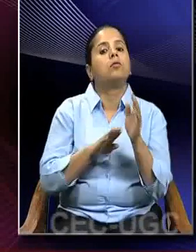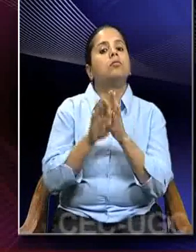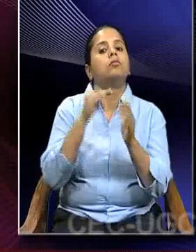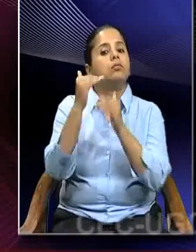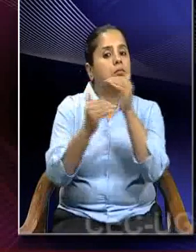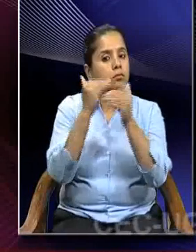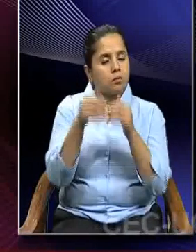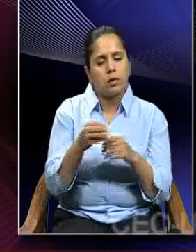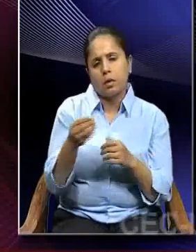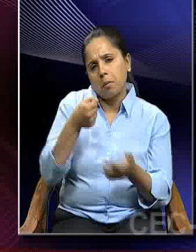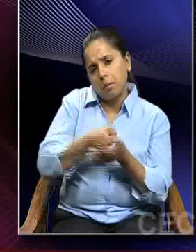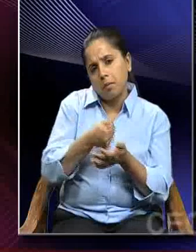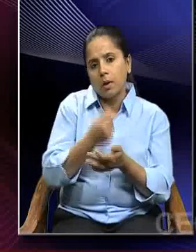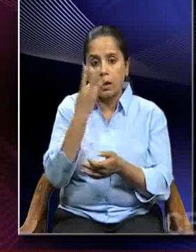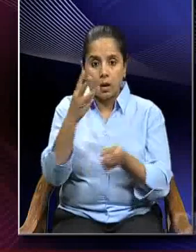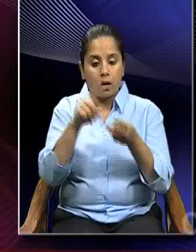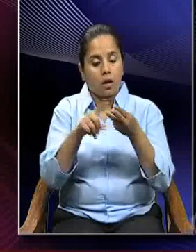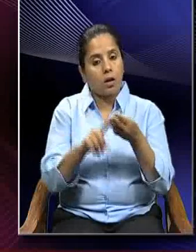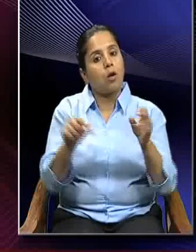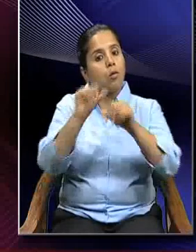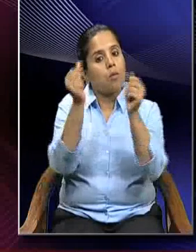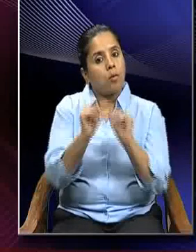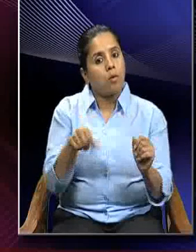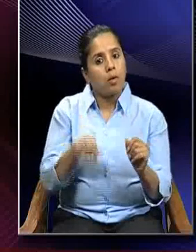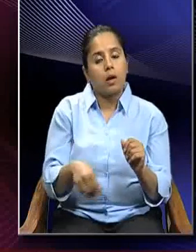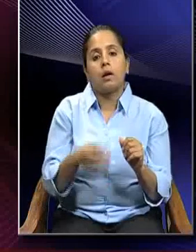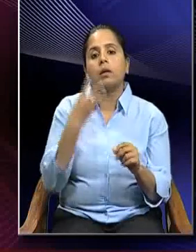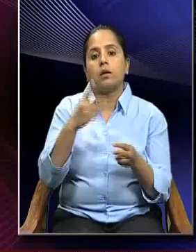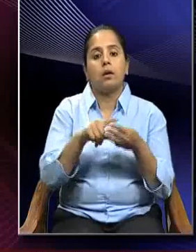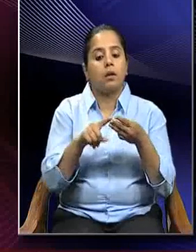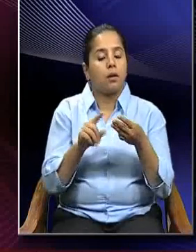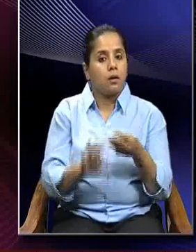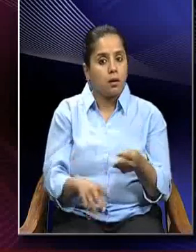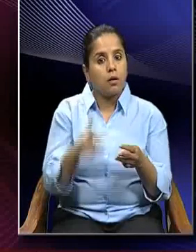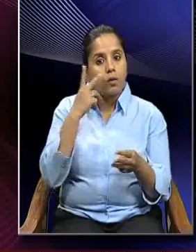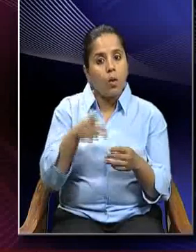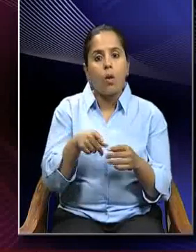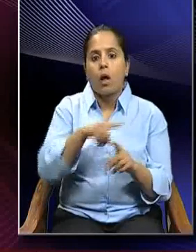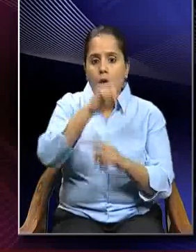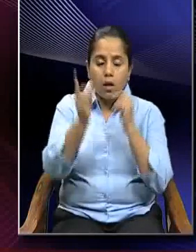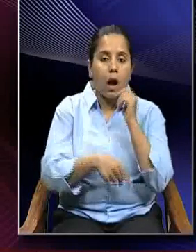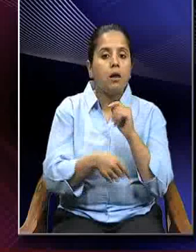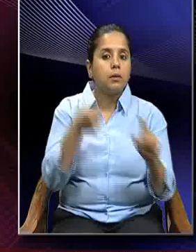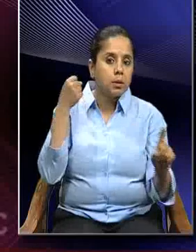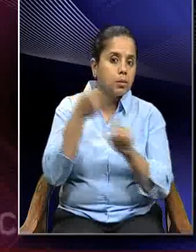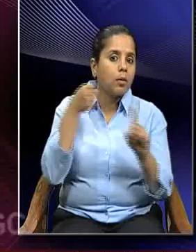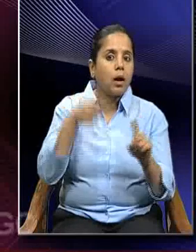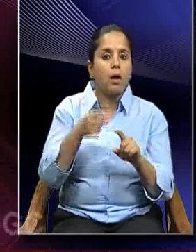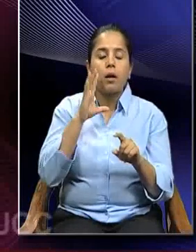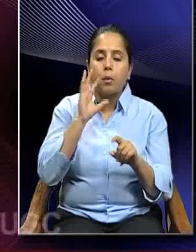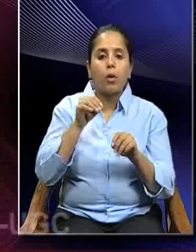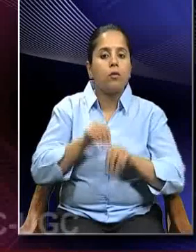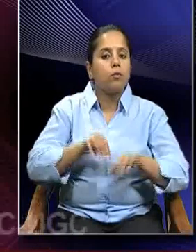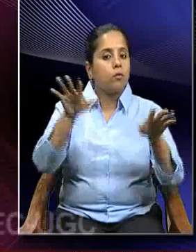at least 3 models stand out for their lasting impact and influence. 3